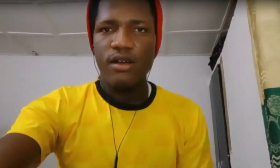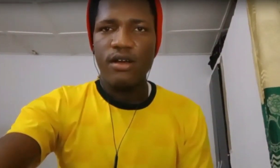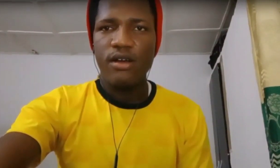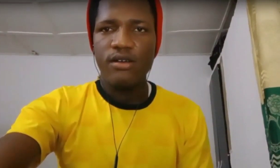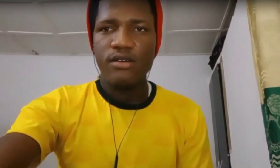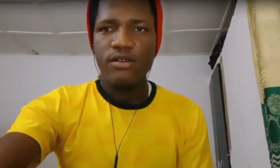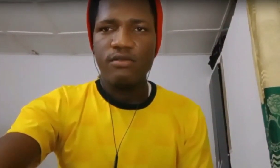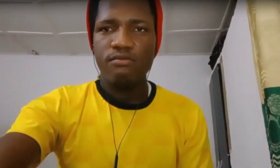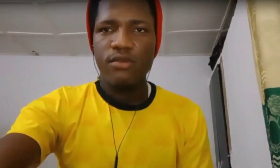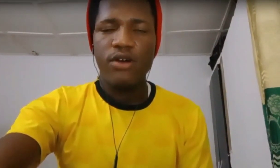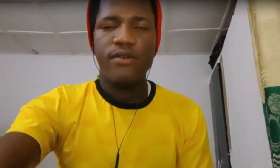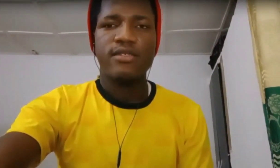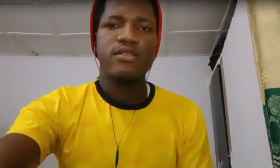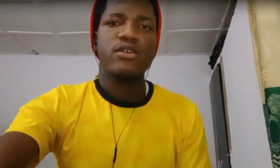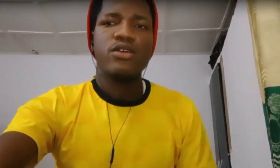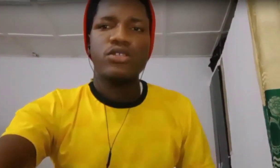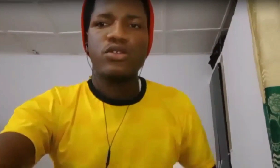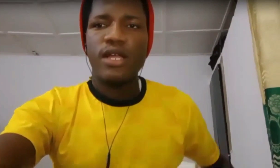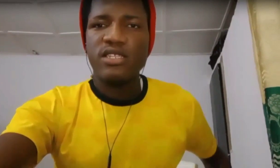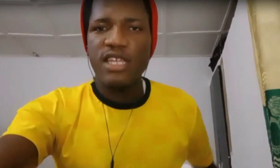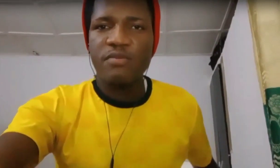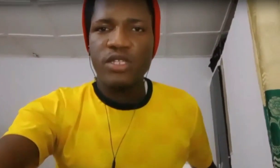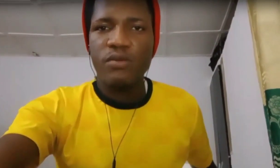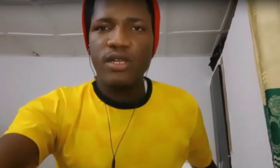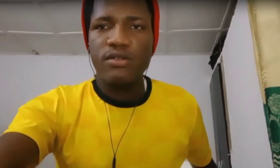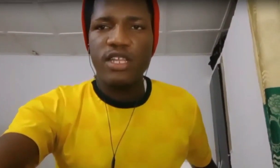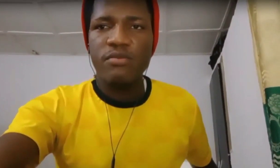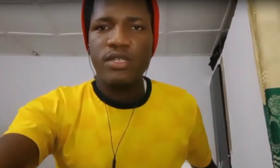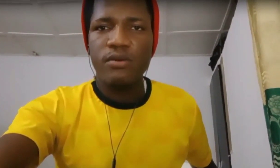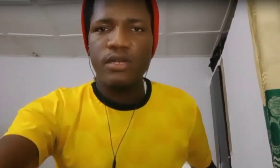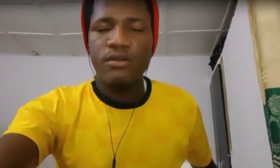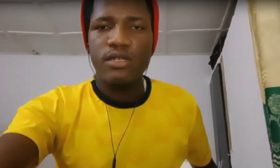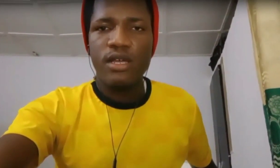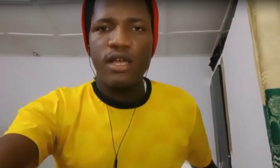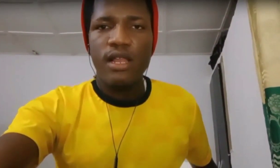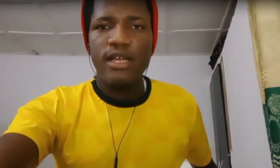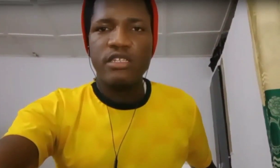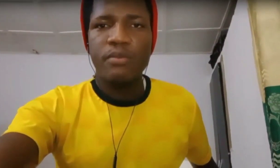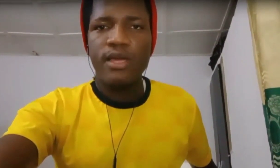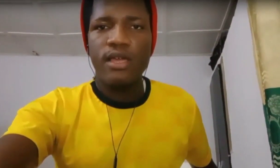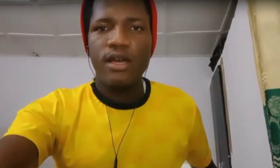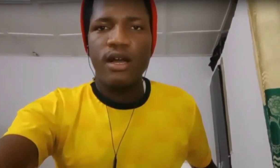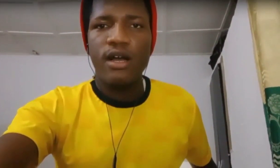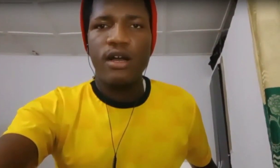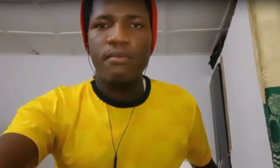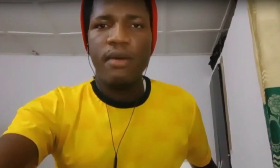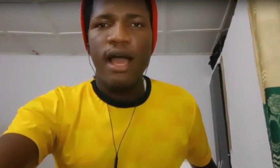All right. So let's pick someone else. Let's pick Hannah